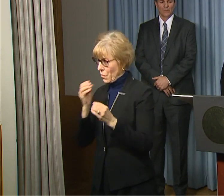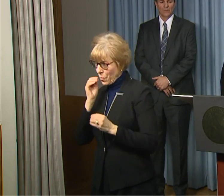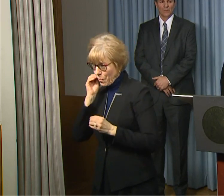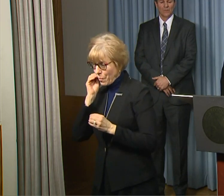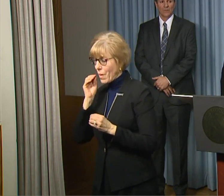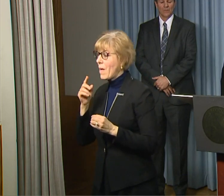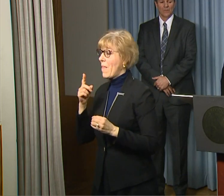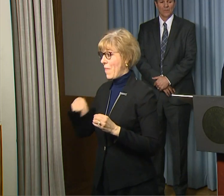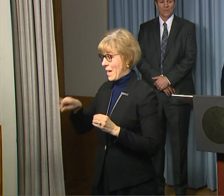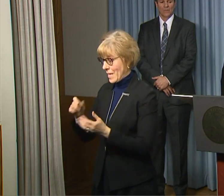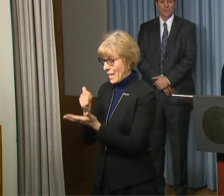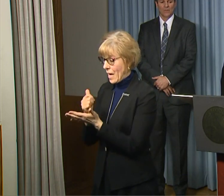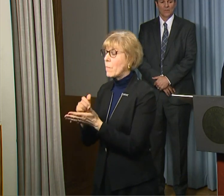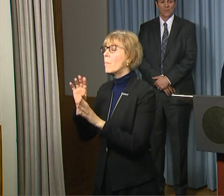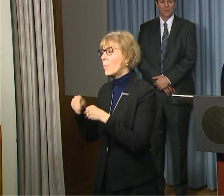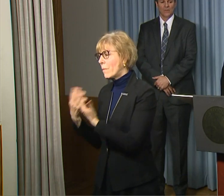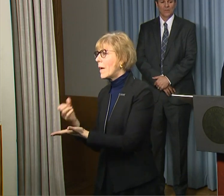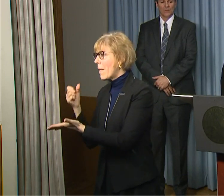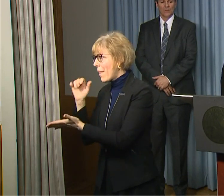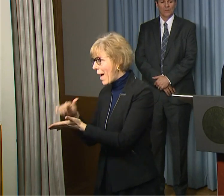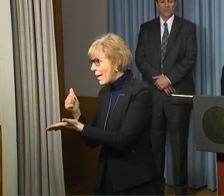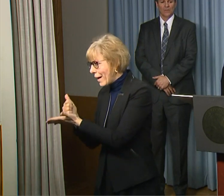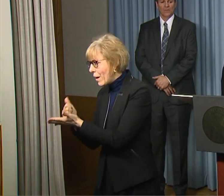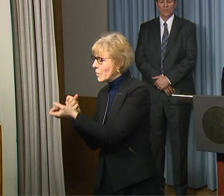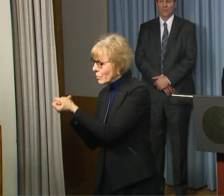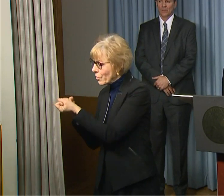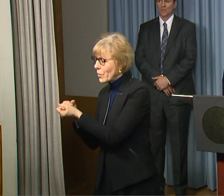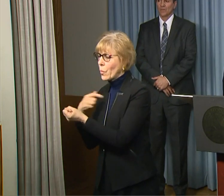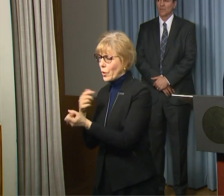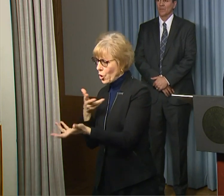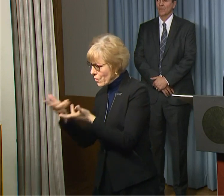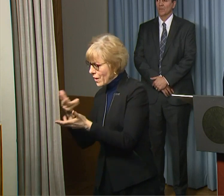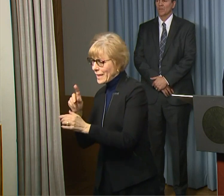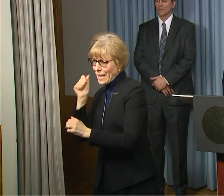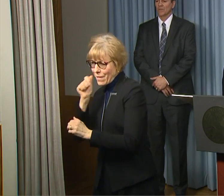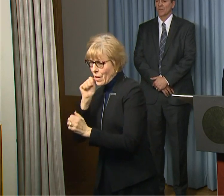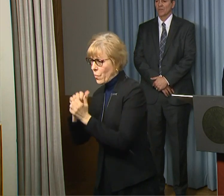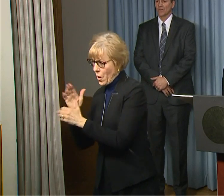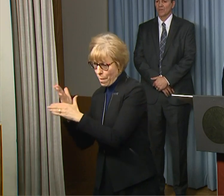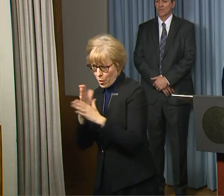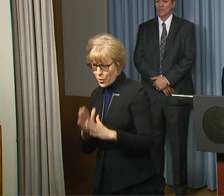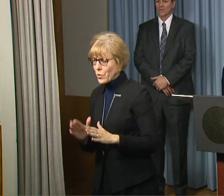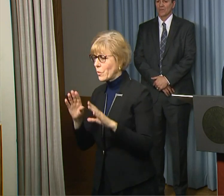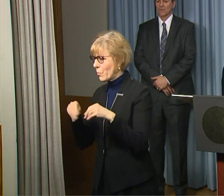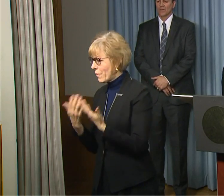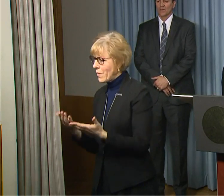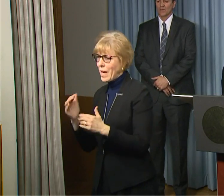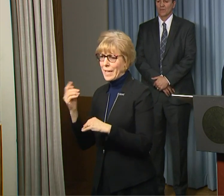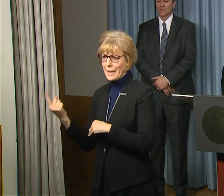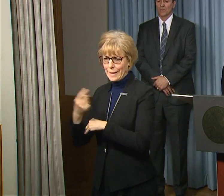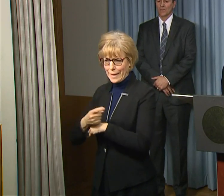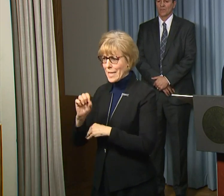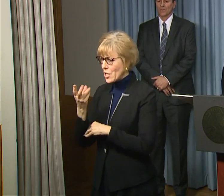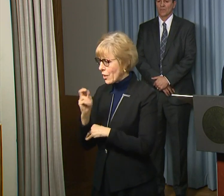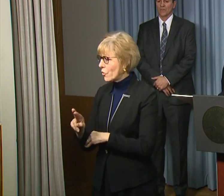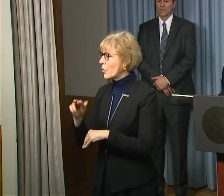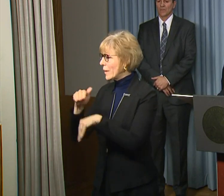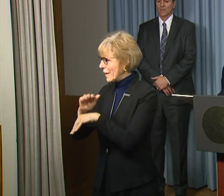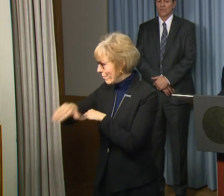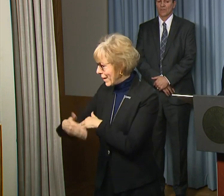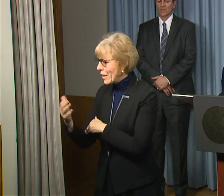needed support. We are talking daily to our partners, providing overnight shelter, day shelter, street outreach, permanent supportive